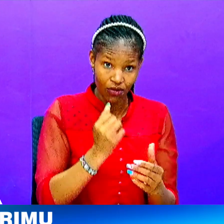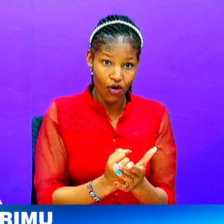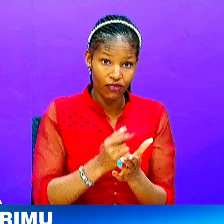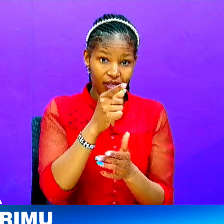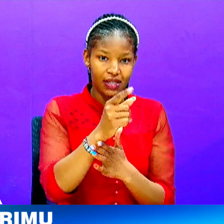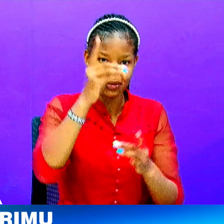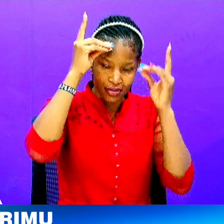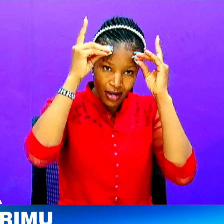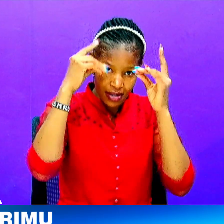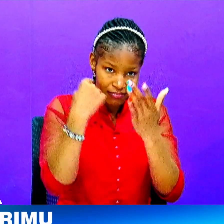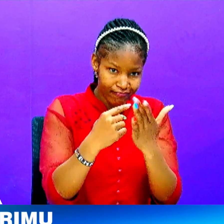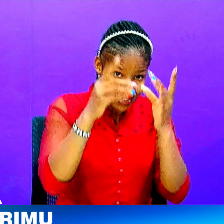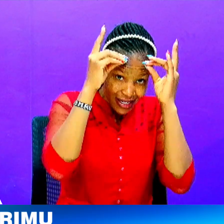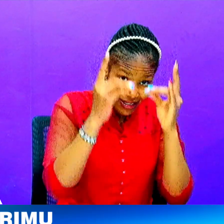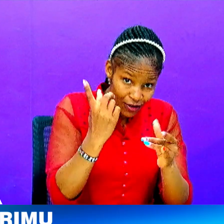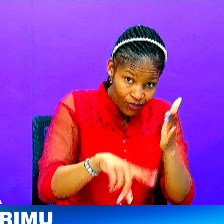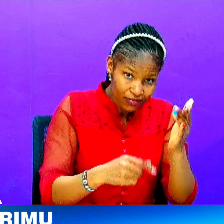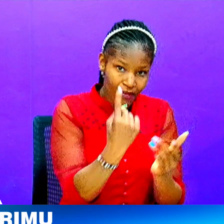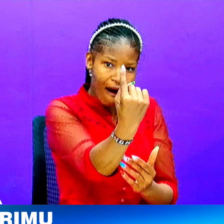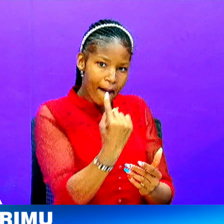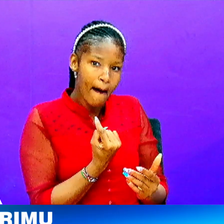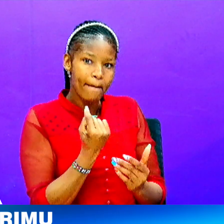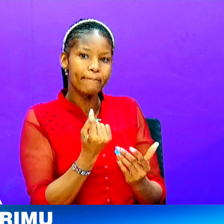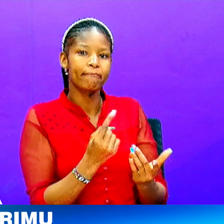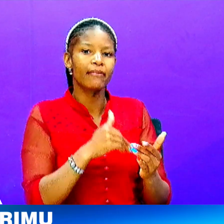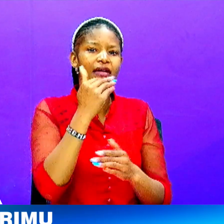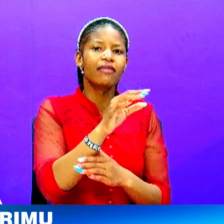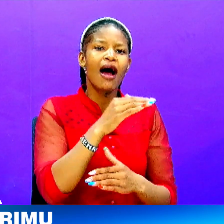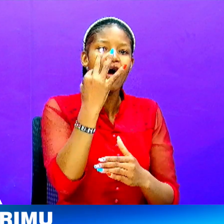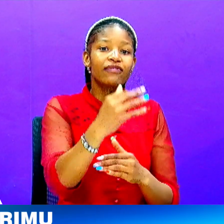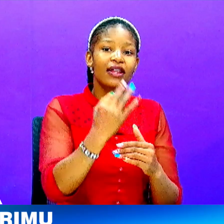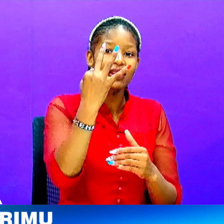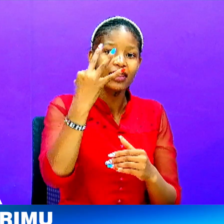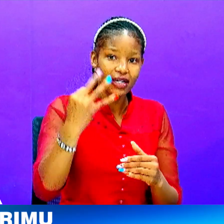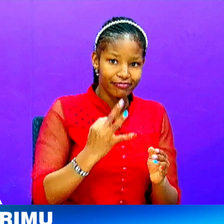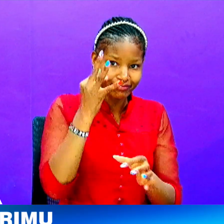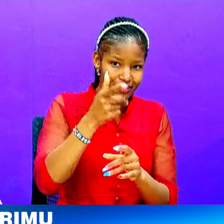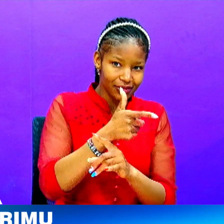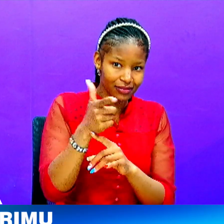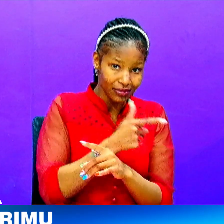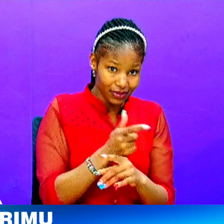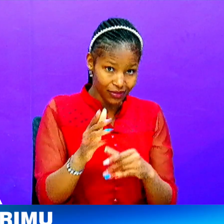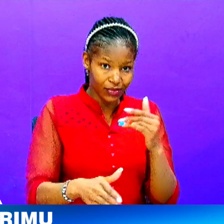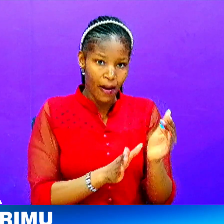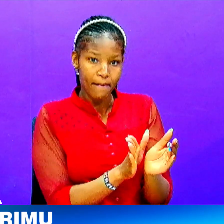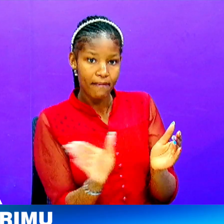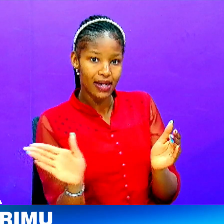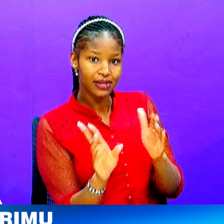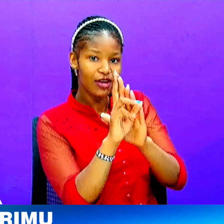3-judge bench ruled that IPOA's failure to release the report to Sharif's family amounted to a violation